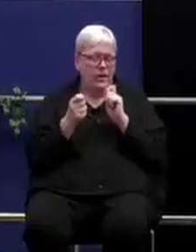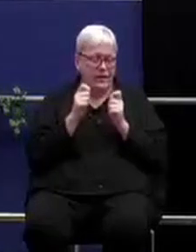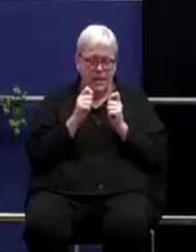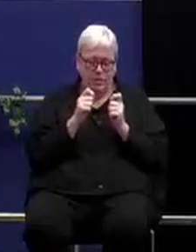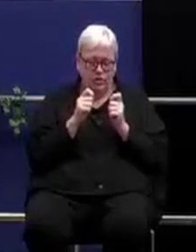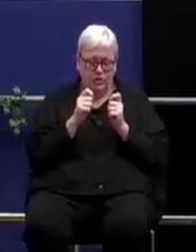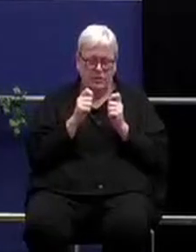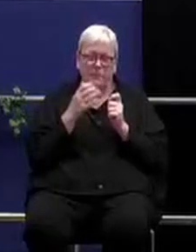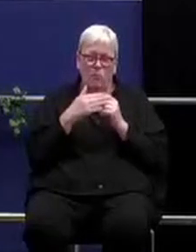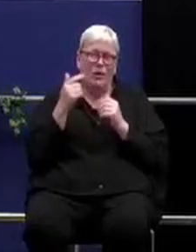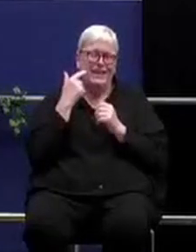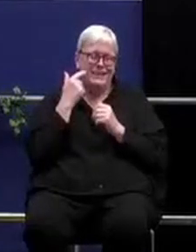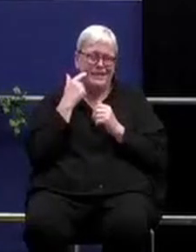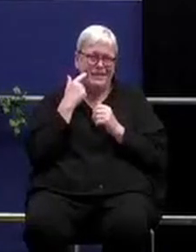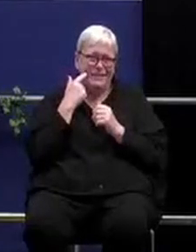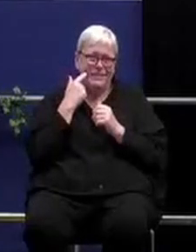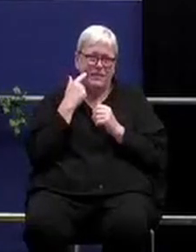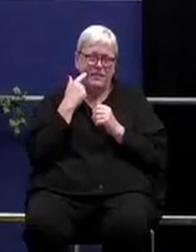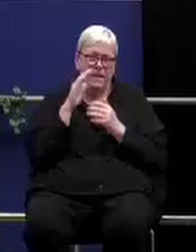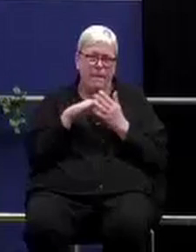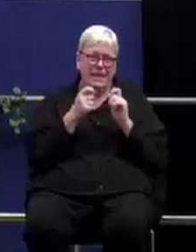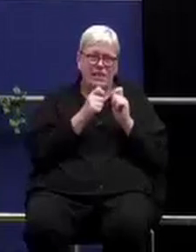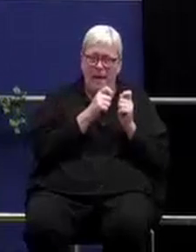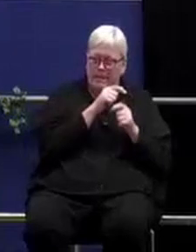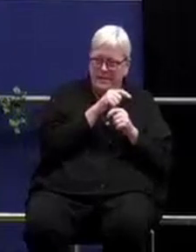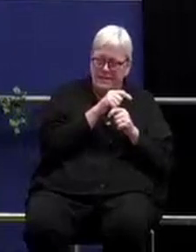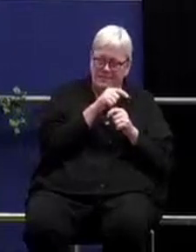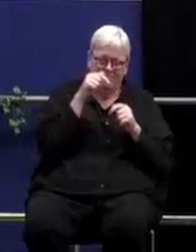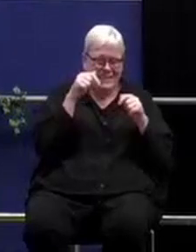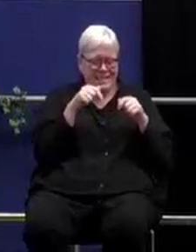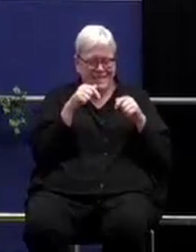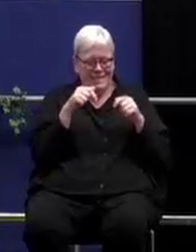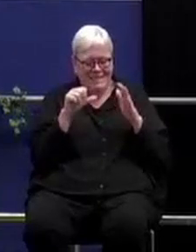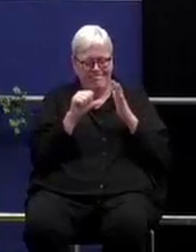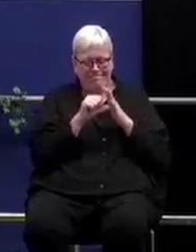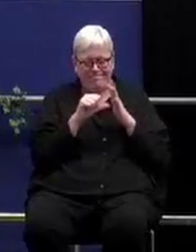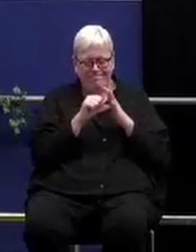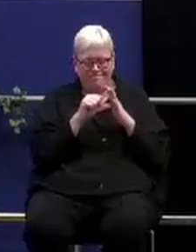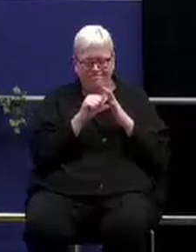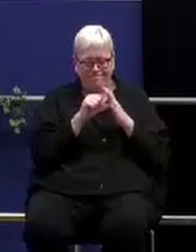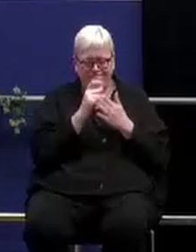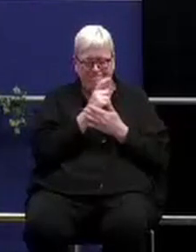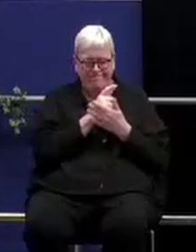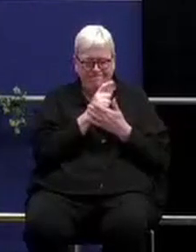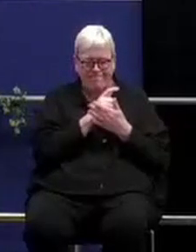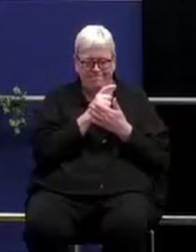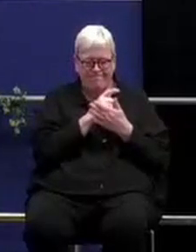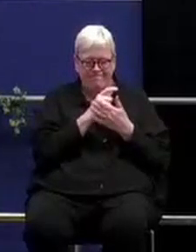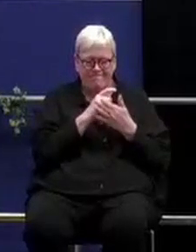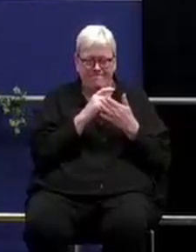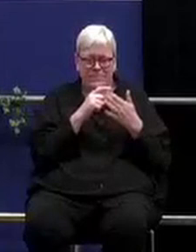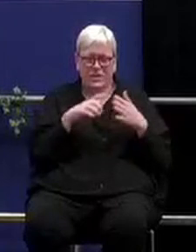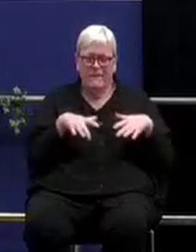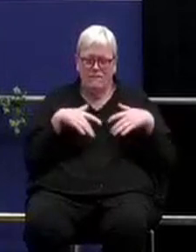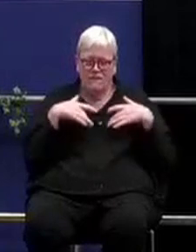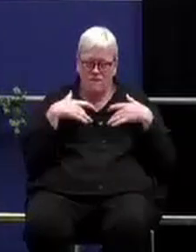like that was much easier to do. With this, it's very much about, you know, what's the essence of the book?